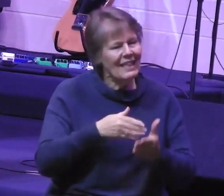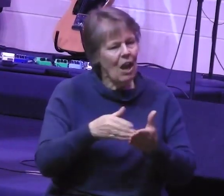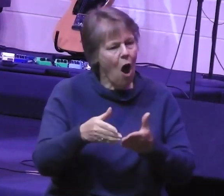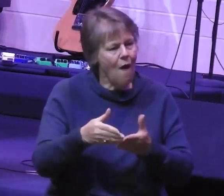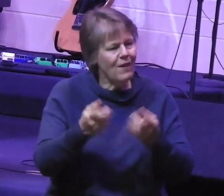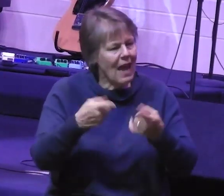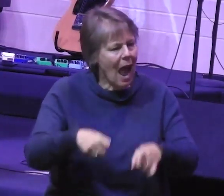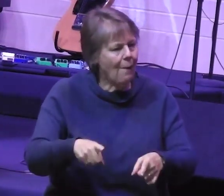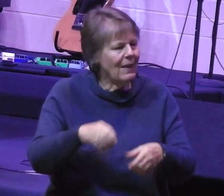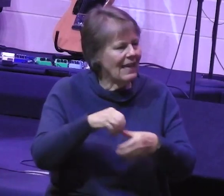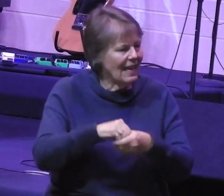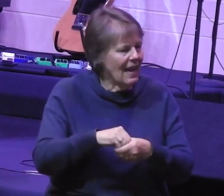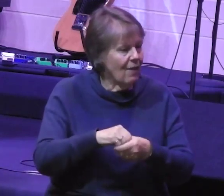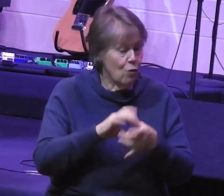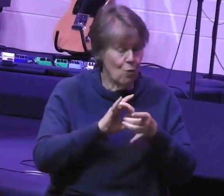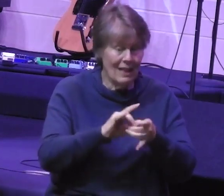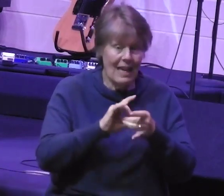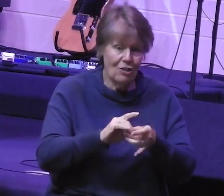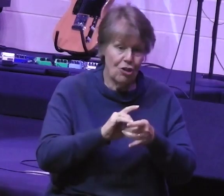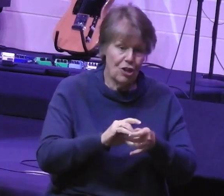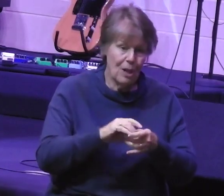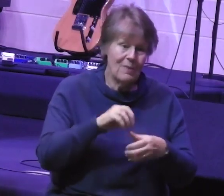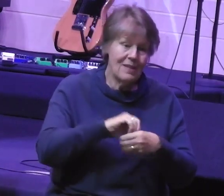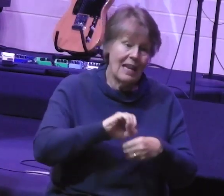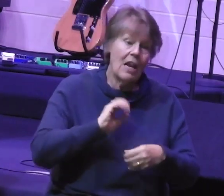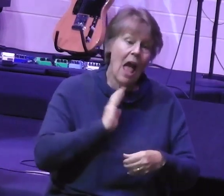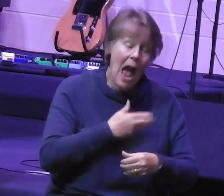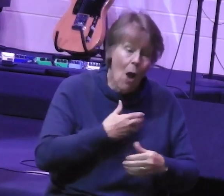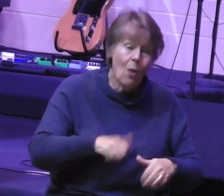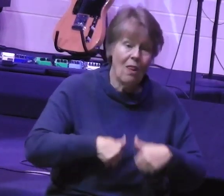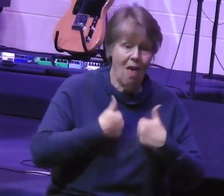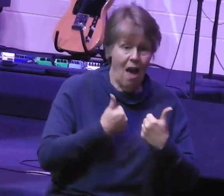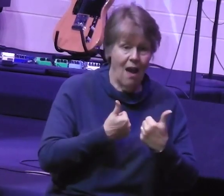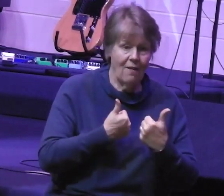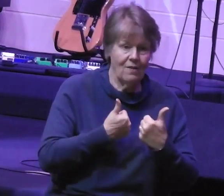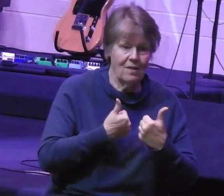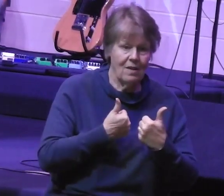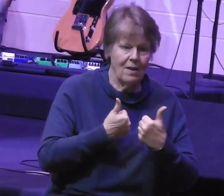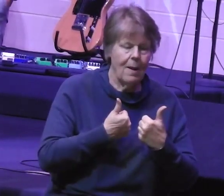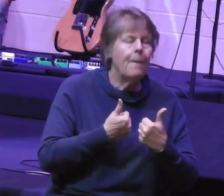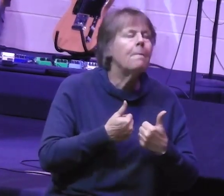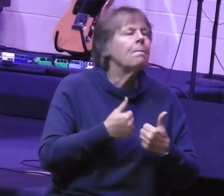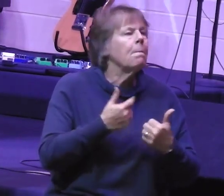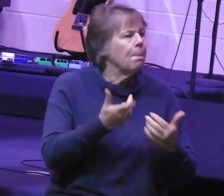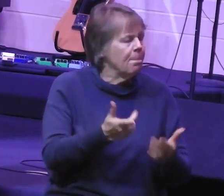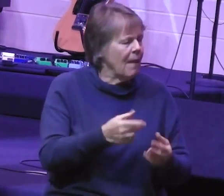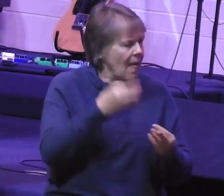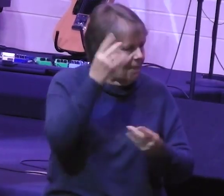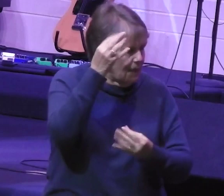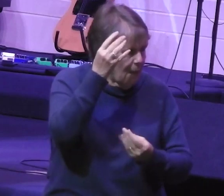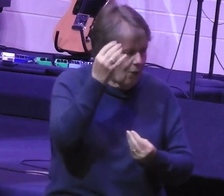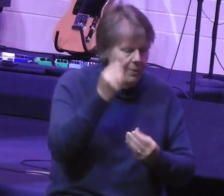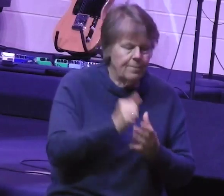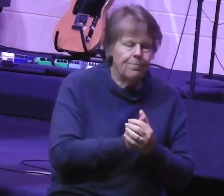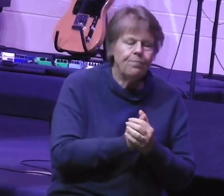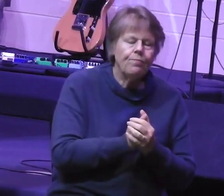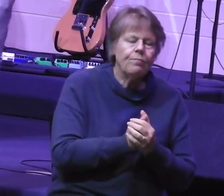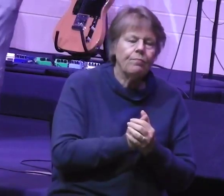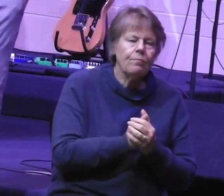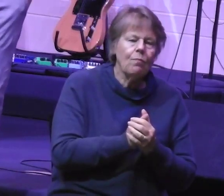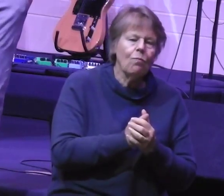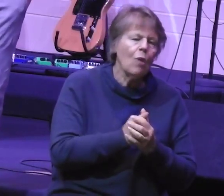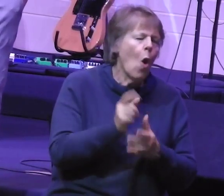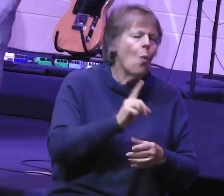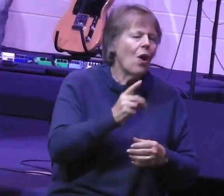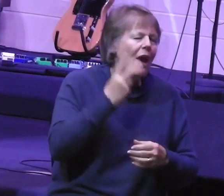lives. I mean, think about it. Where have you seen a relationship? And I'm sure you have. Maybe you've